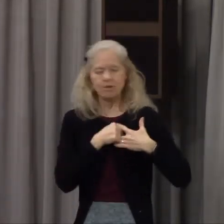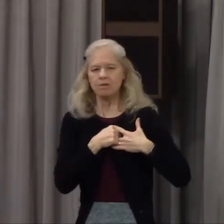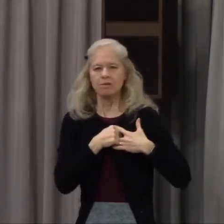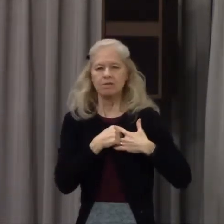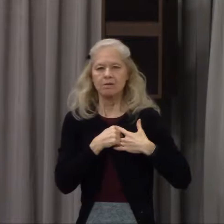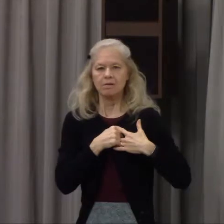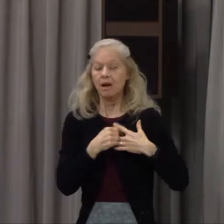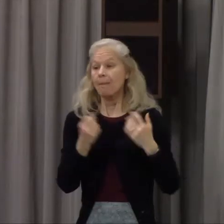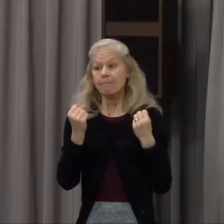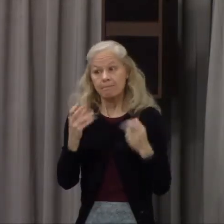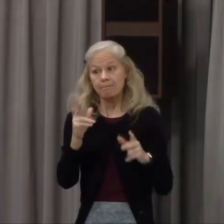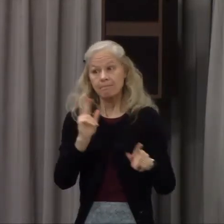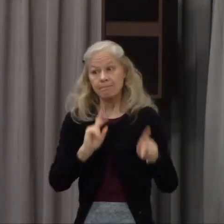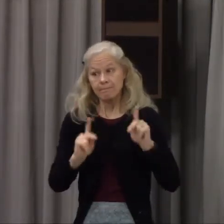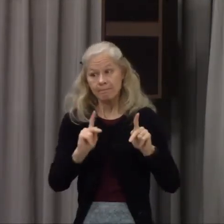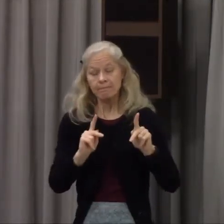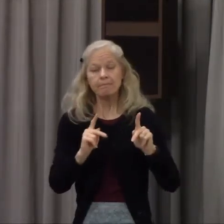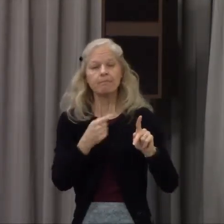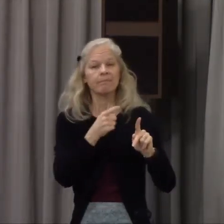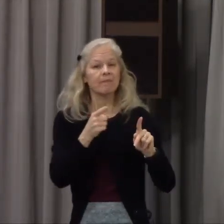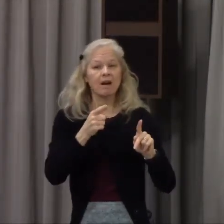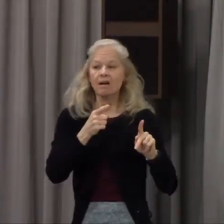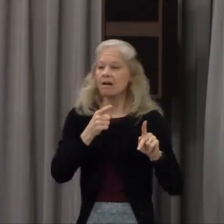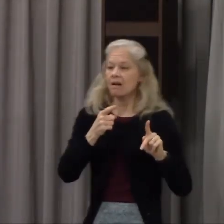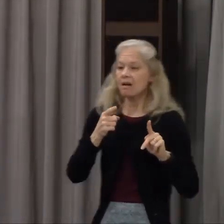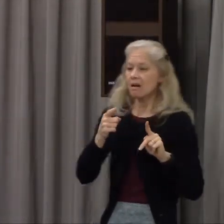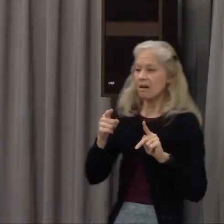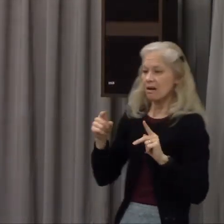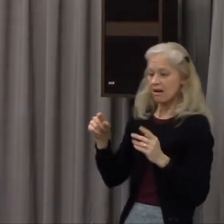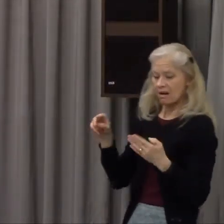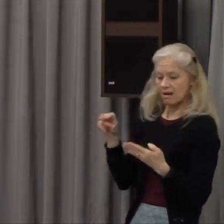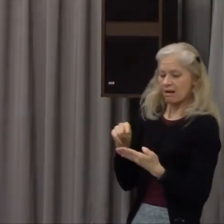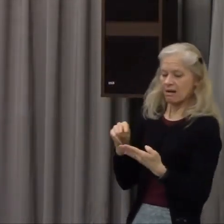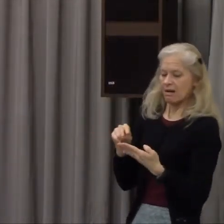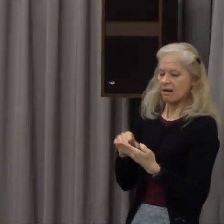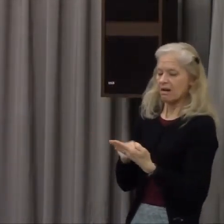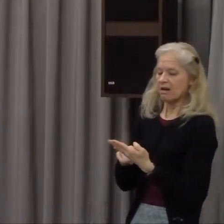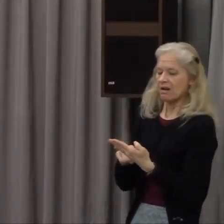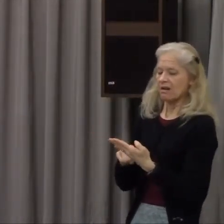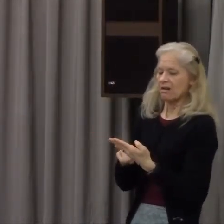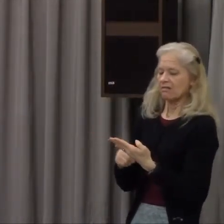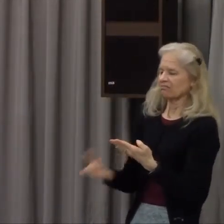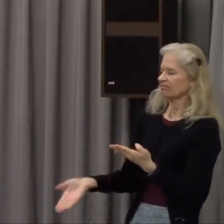will face circumstances of life that are piercing as well.